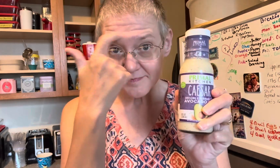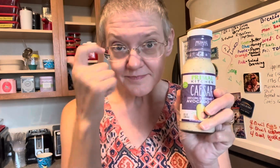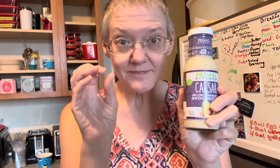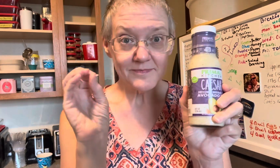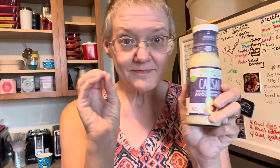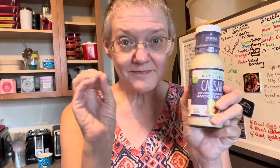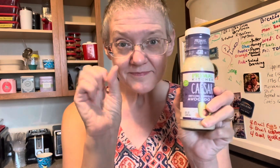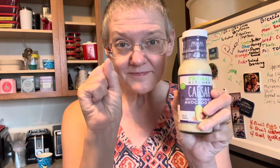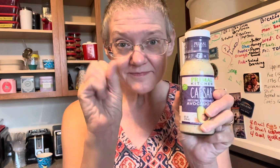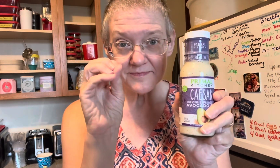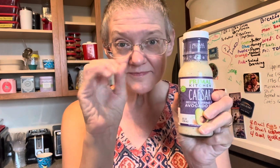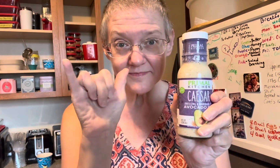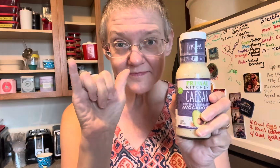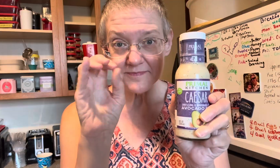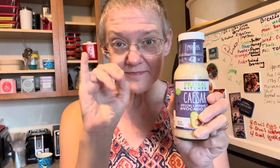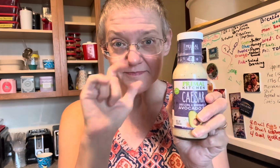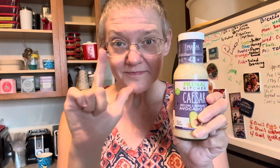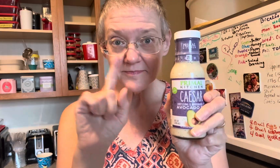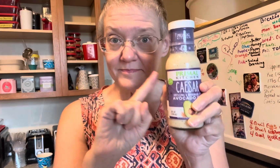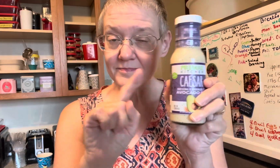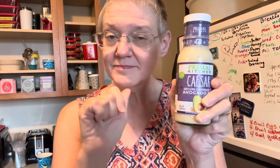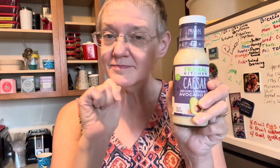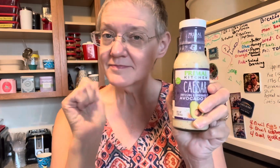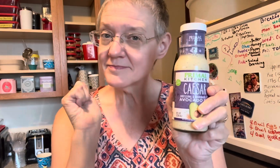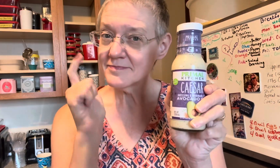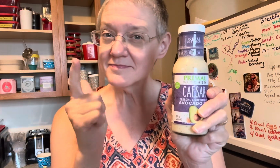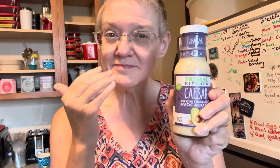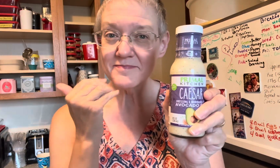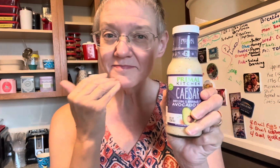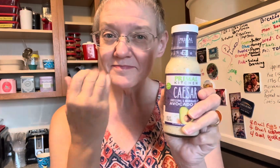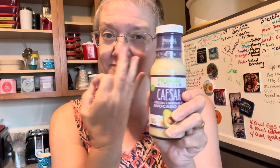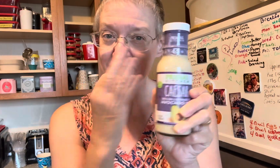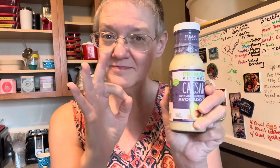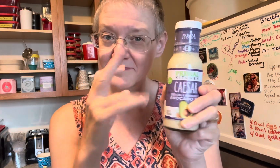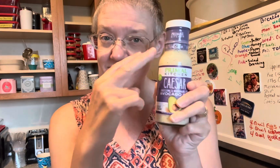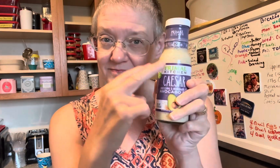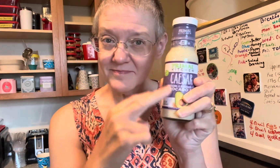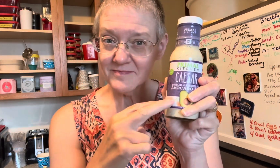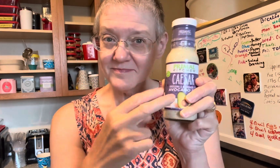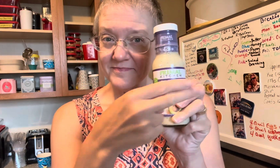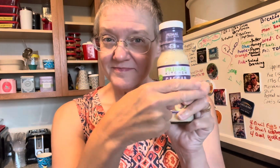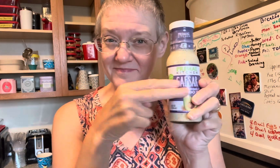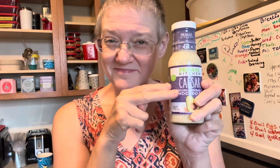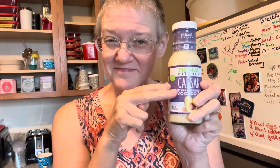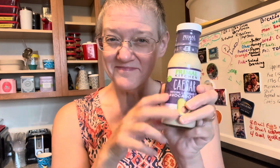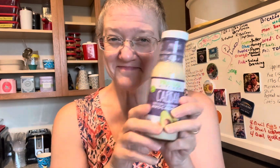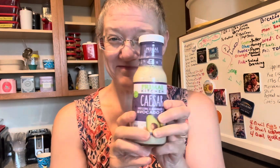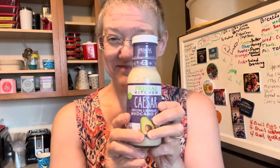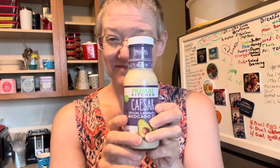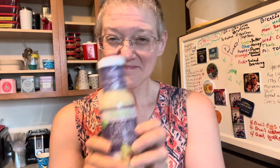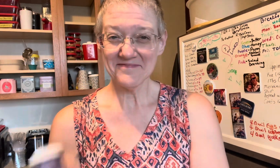doesn't use soybean oil. But not all of them are sugar-free, so you have to read the labels.